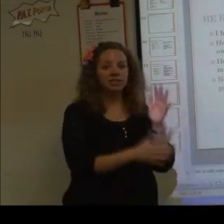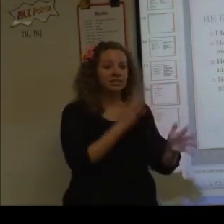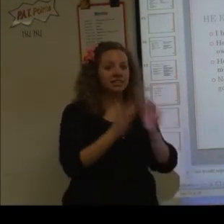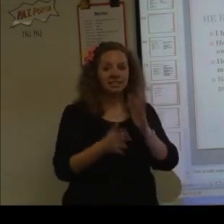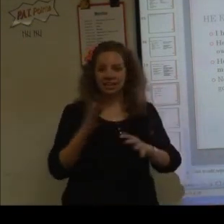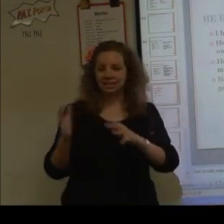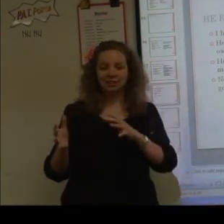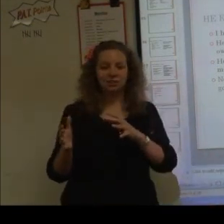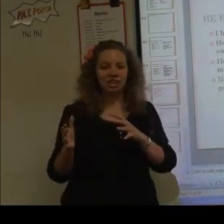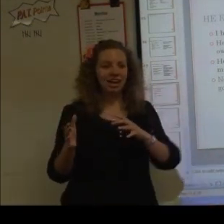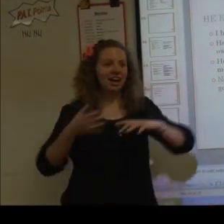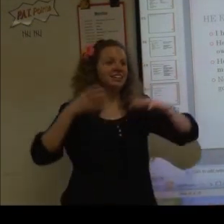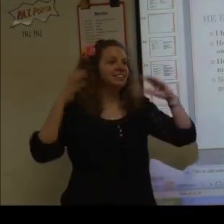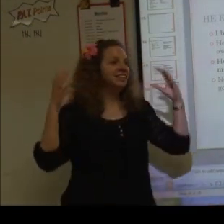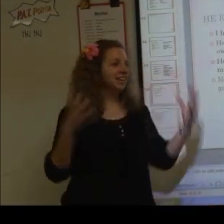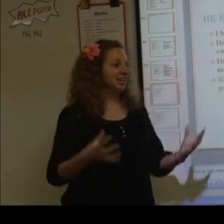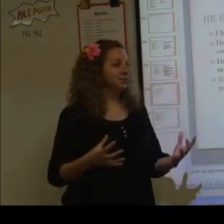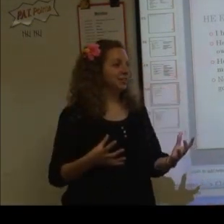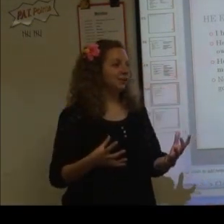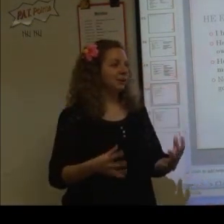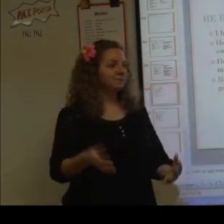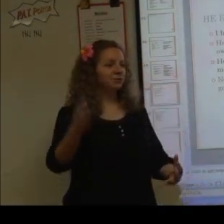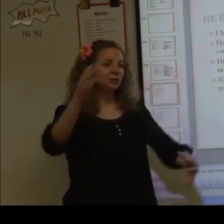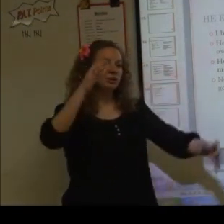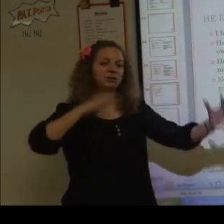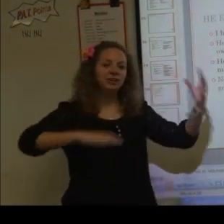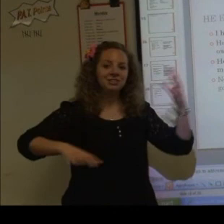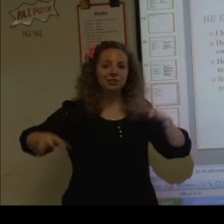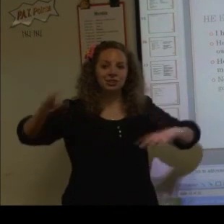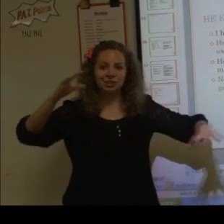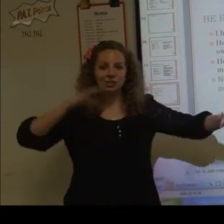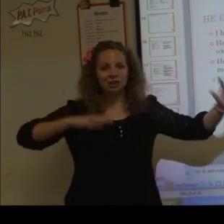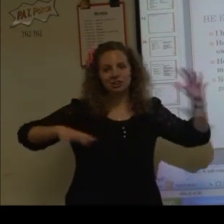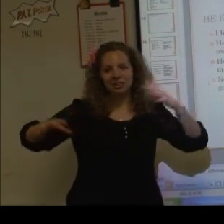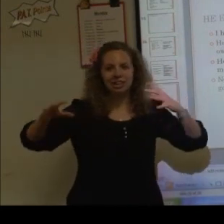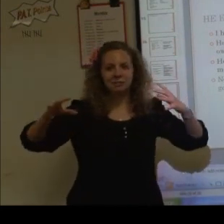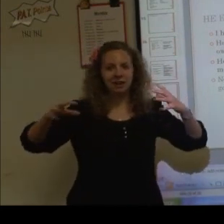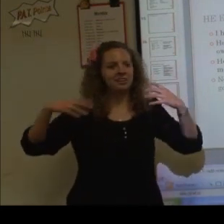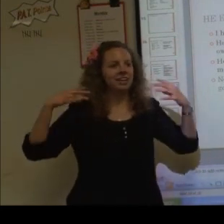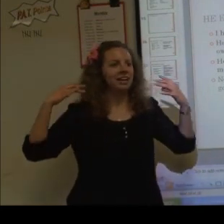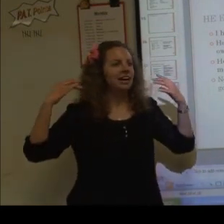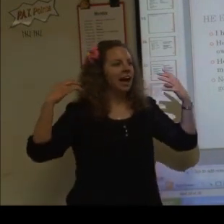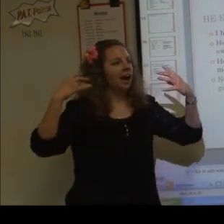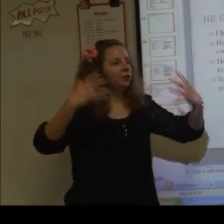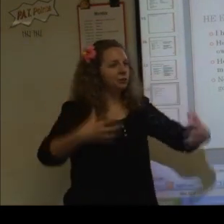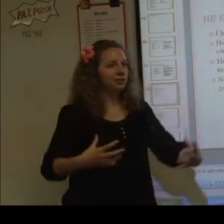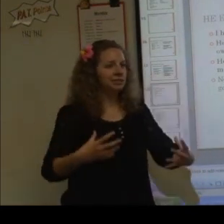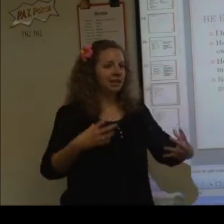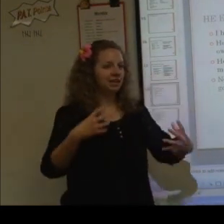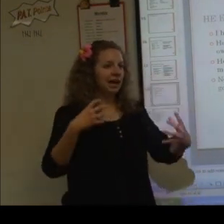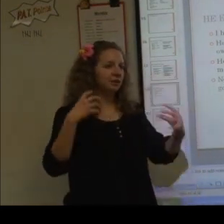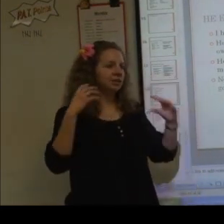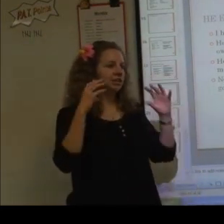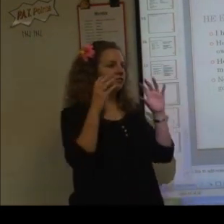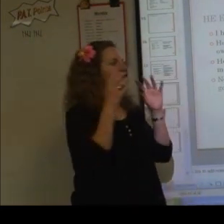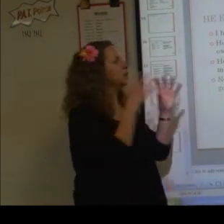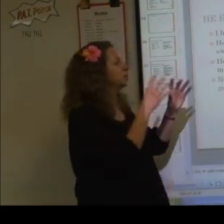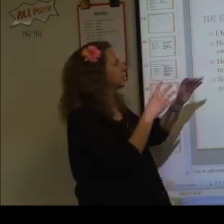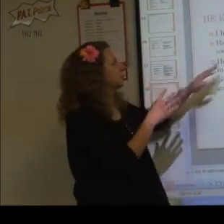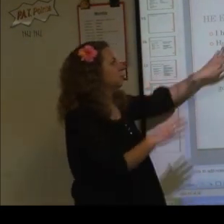sign the exact English that it has and do it that way. So I want you guys to start thinking about it, like how you can sign outside of just